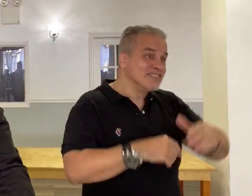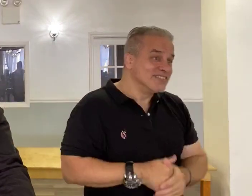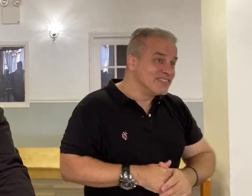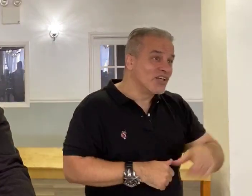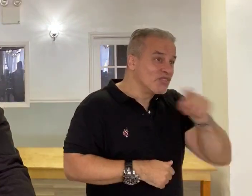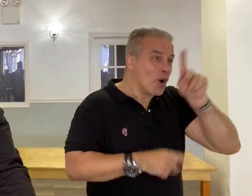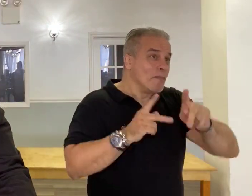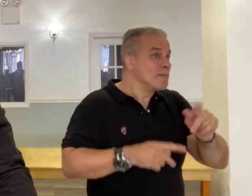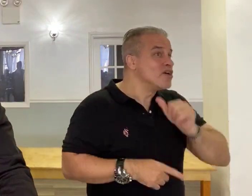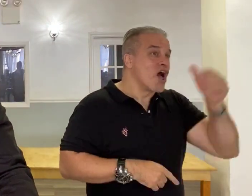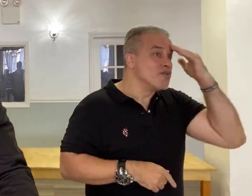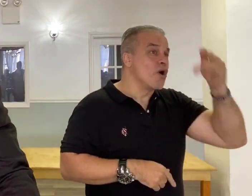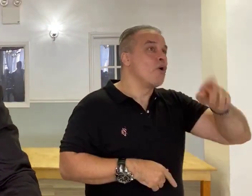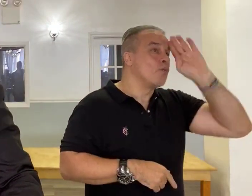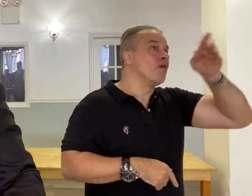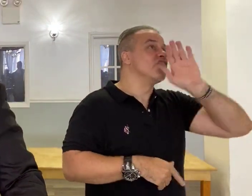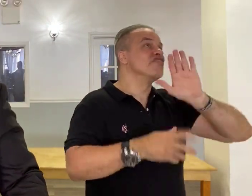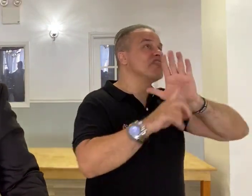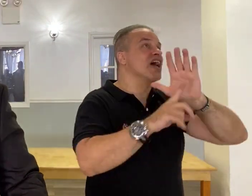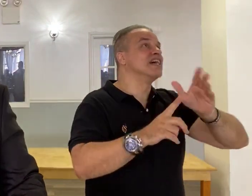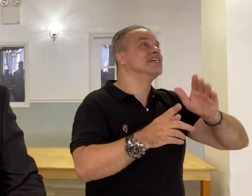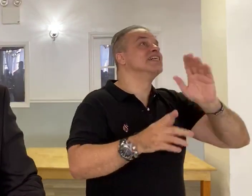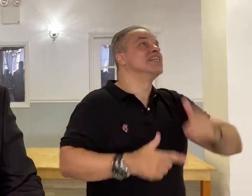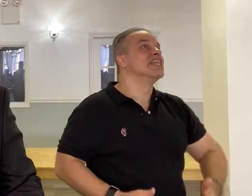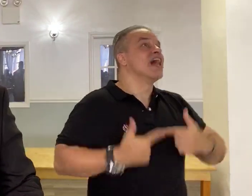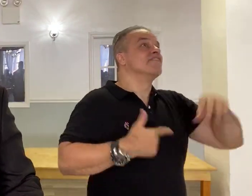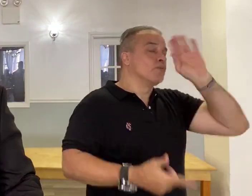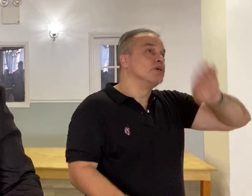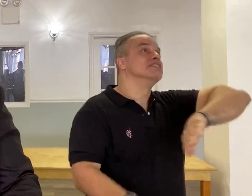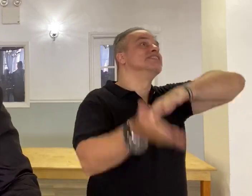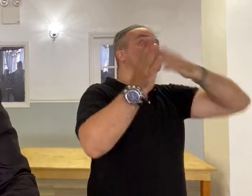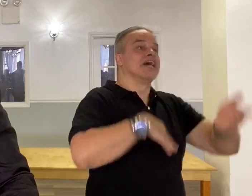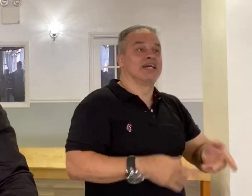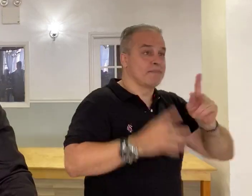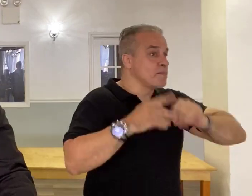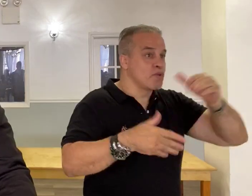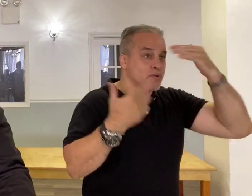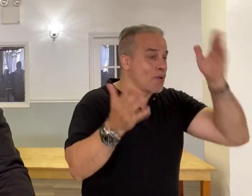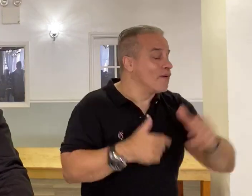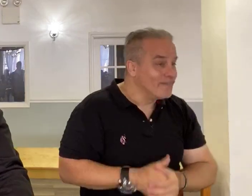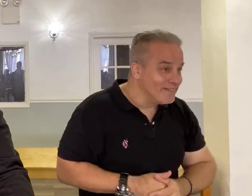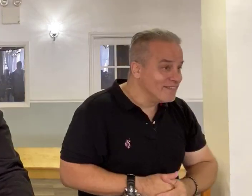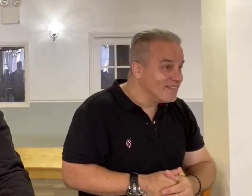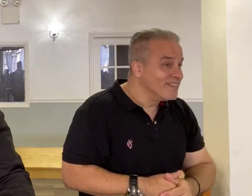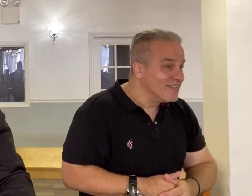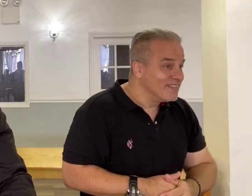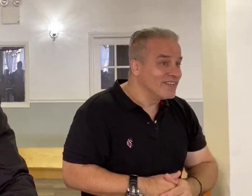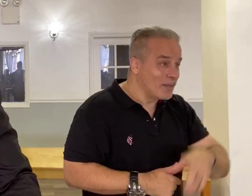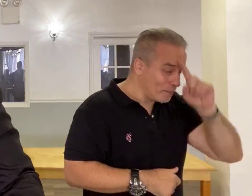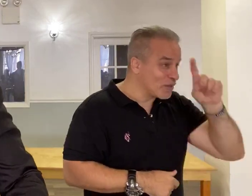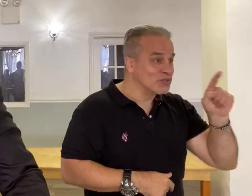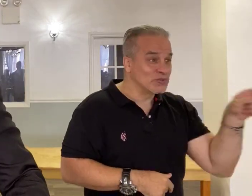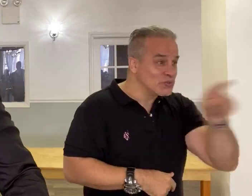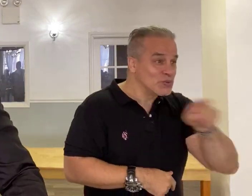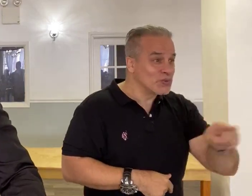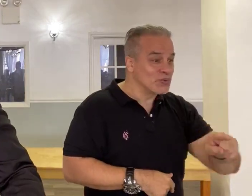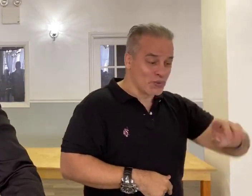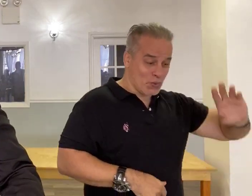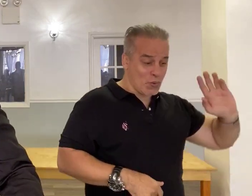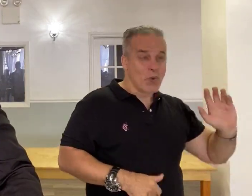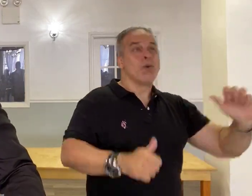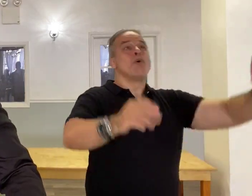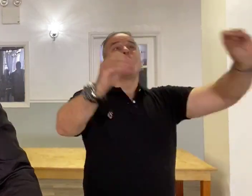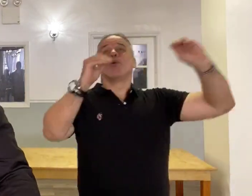When you want to live, nobody wants to go. But listen to me, we're not going to have an opportunity